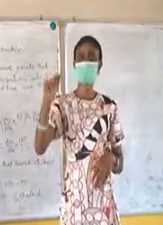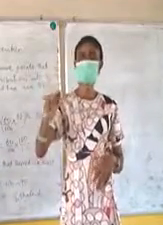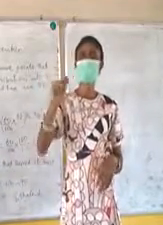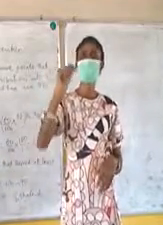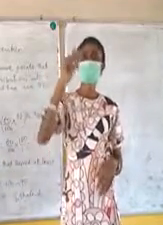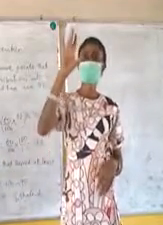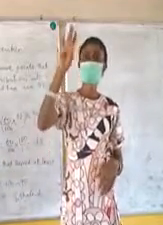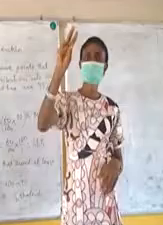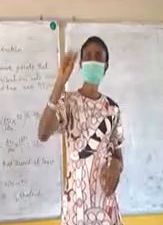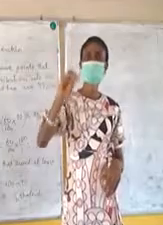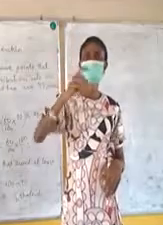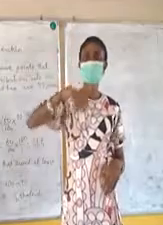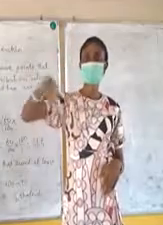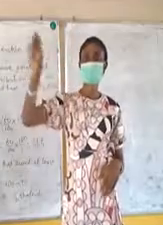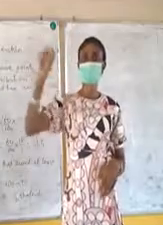70 marks.